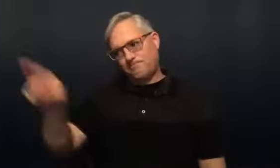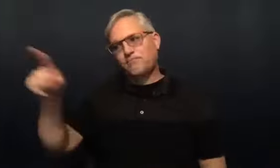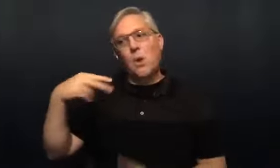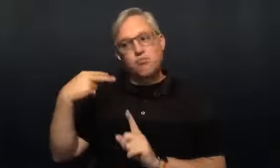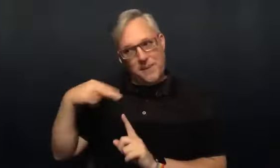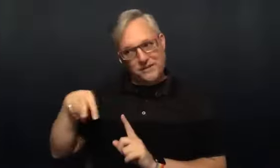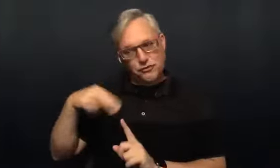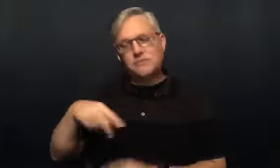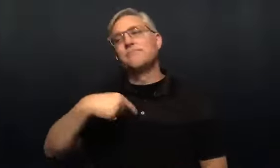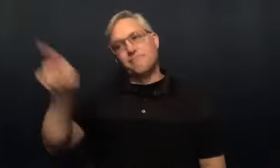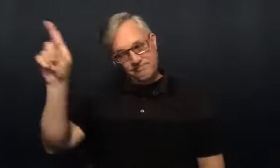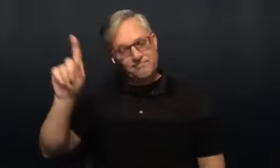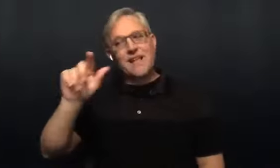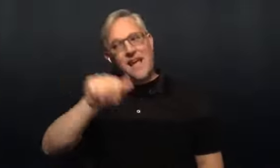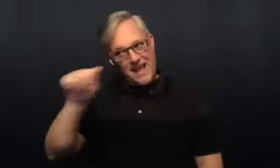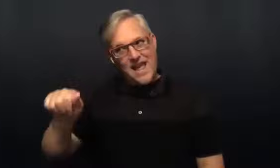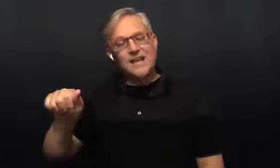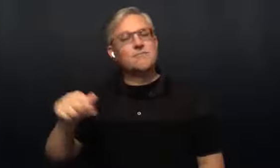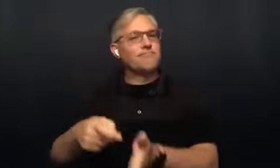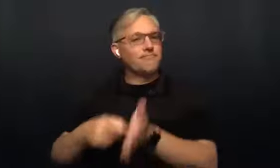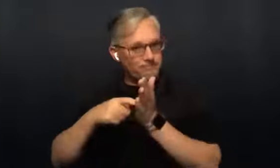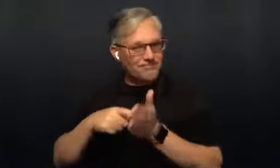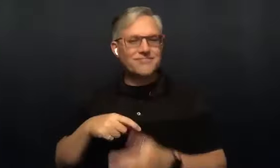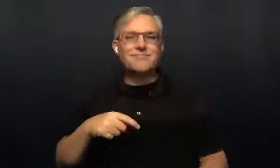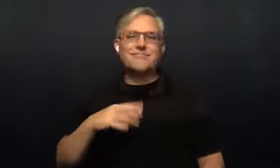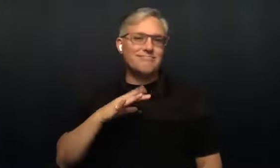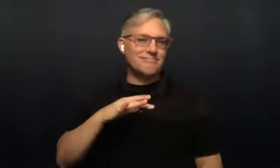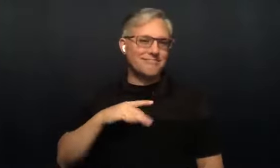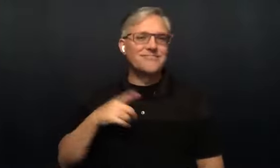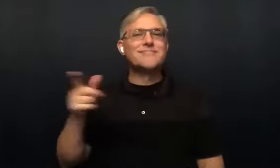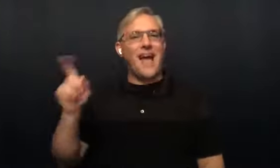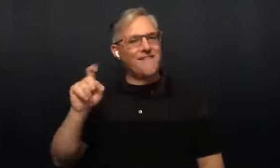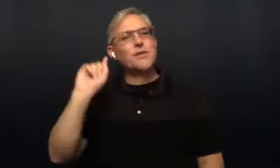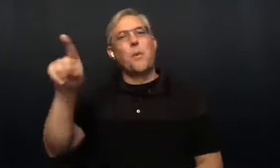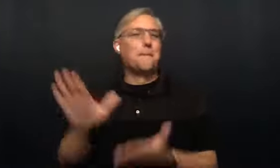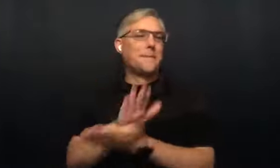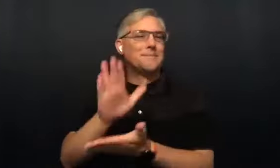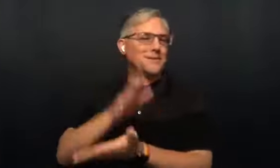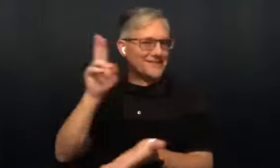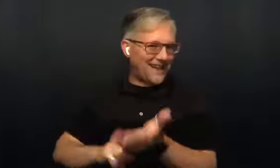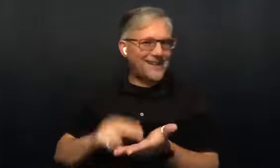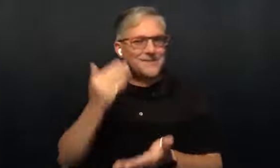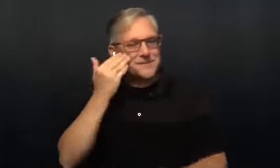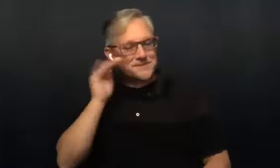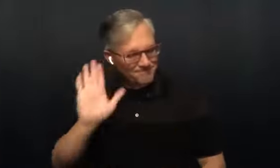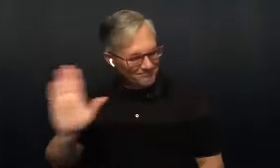court order day A. He was in the computer and had to get his paper signed. But you know what? He decided that AA wasn't for